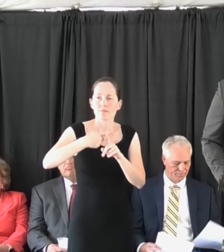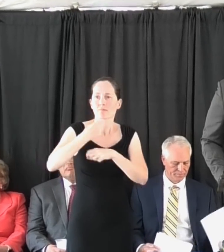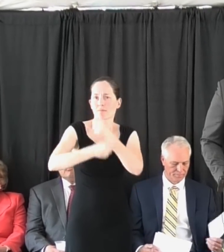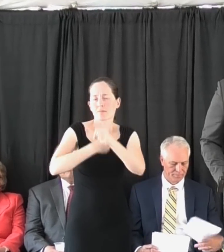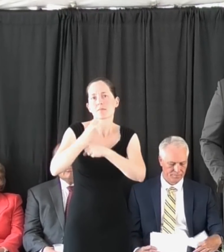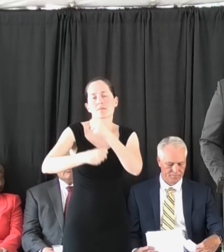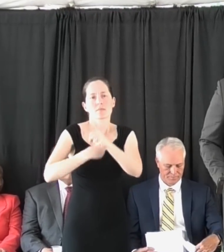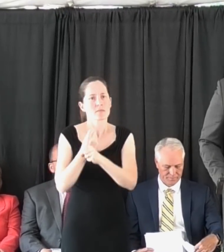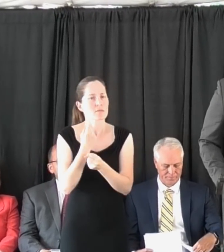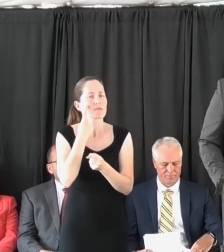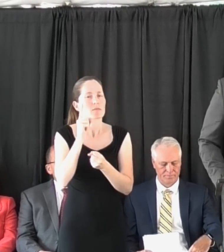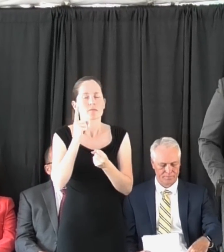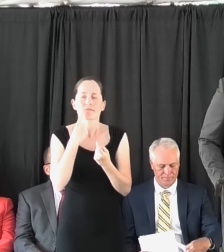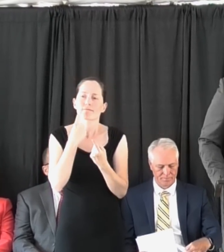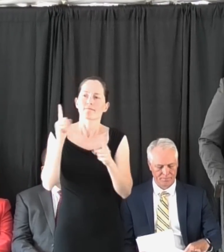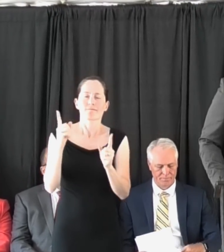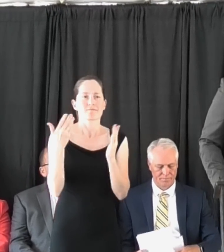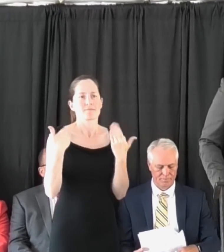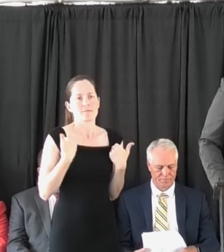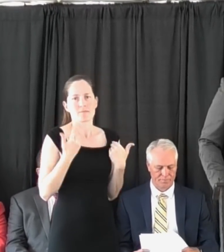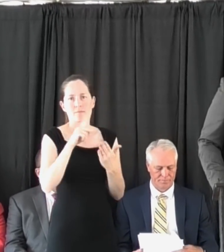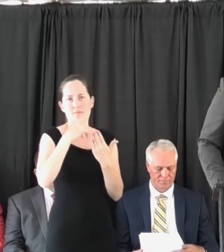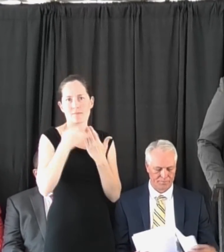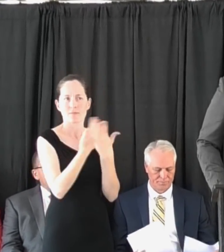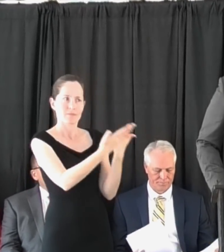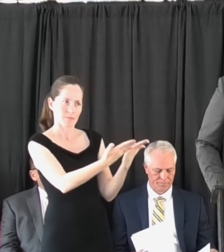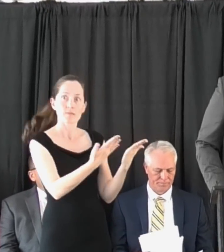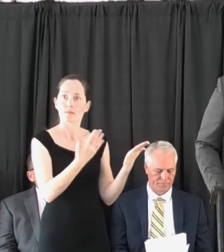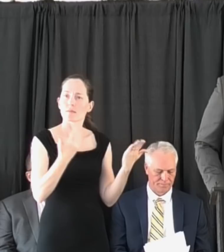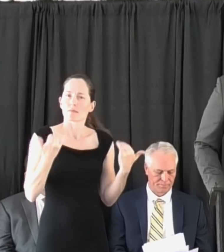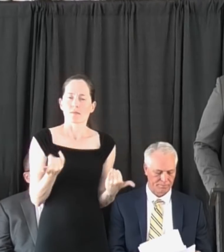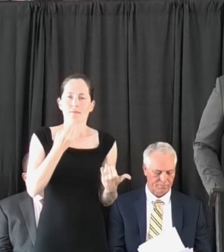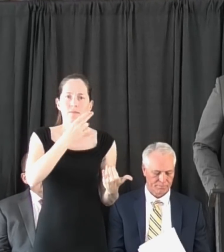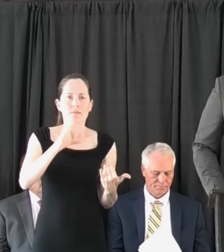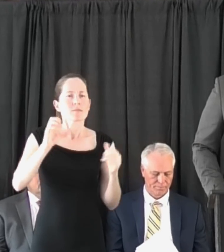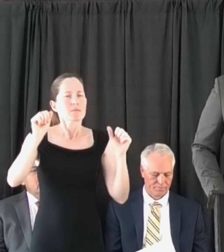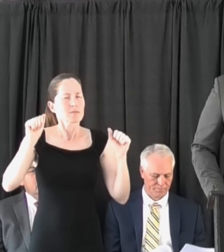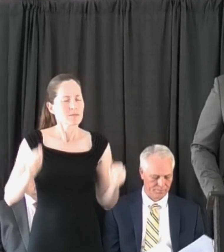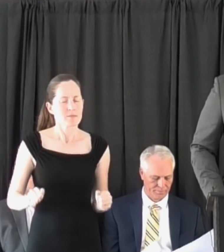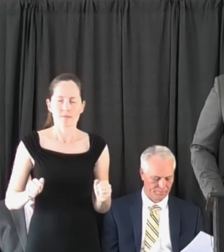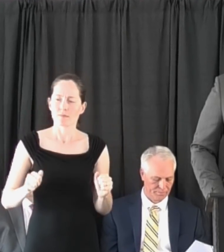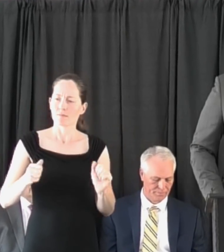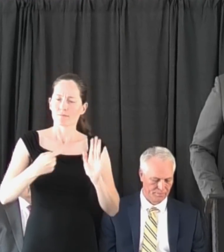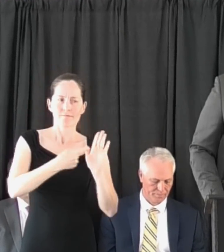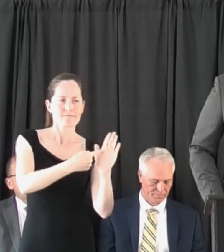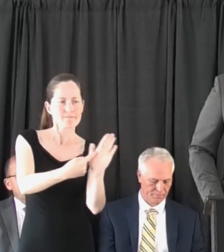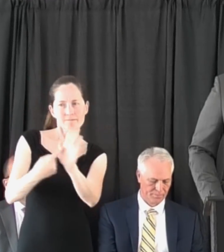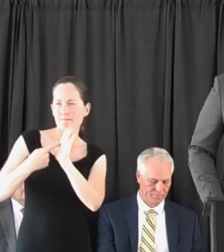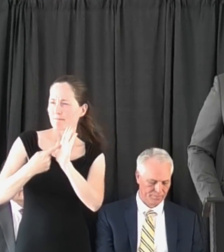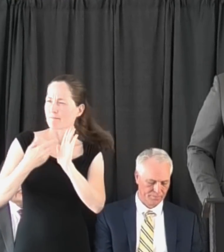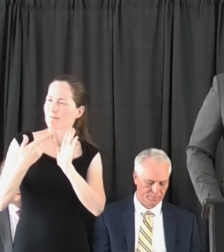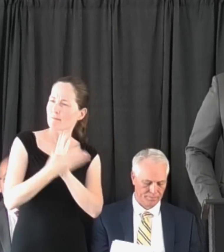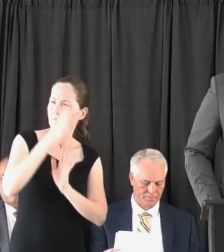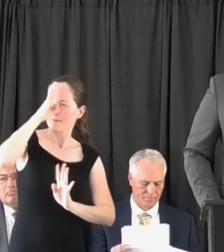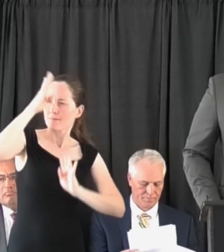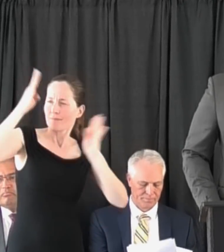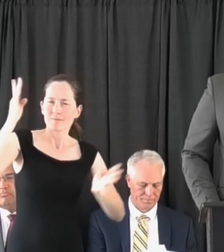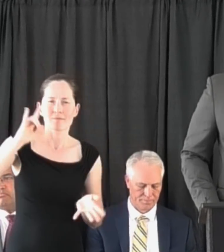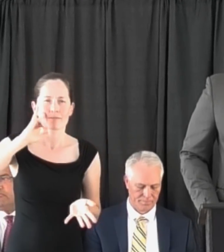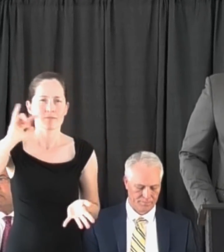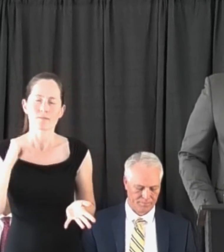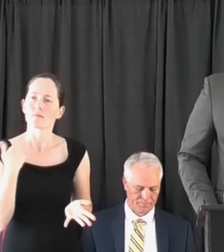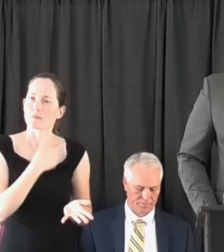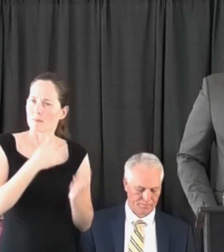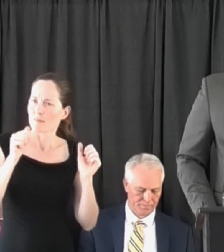that example of innovation, where we can ensure access to justice, where we can make sure